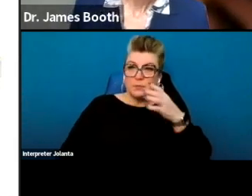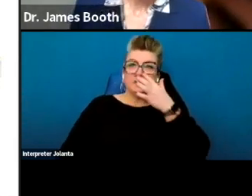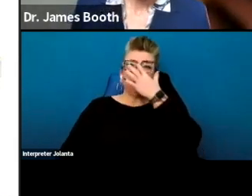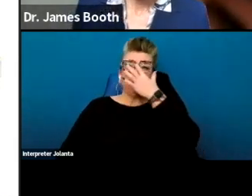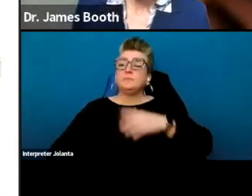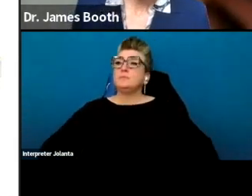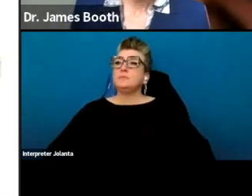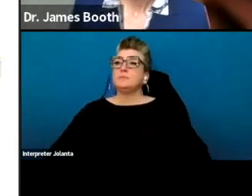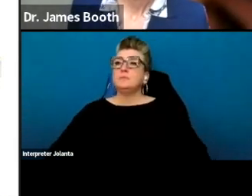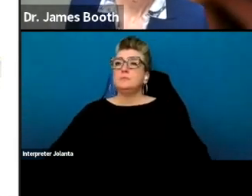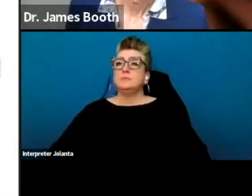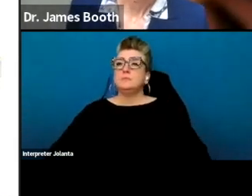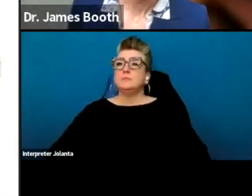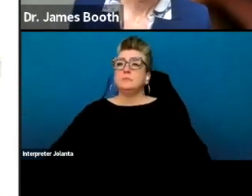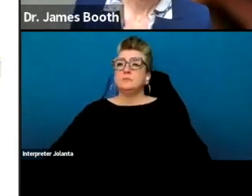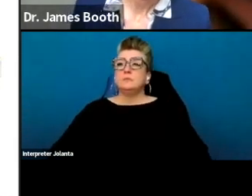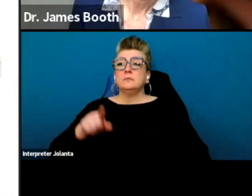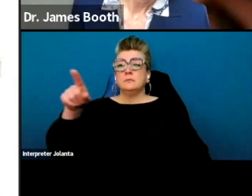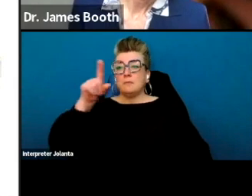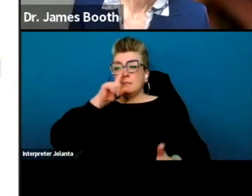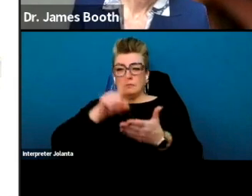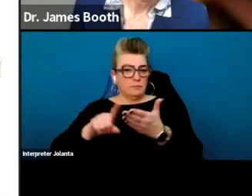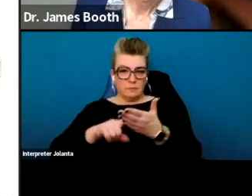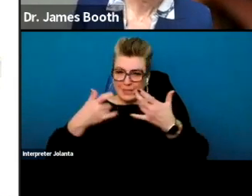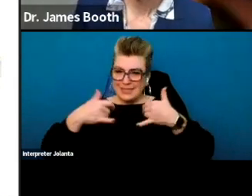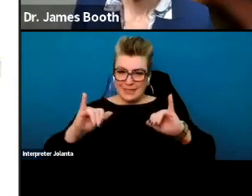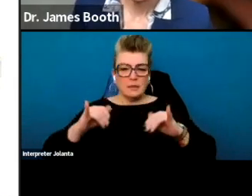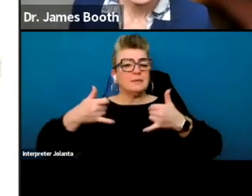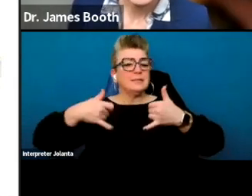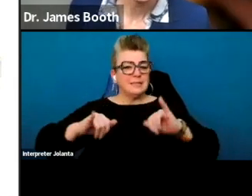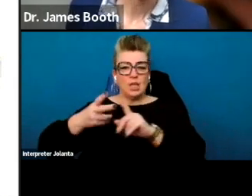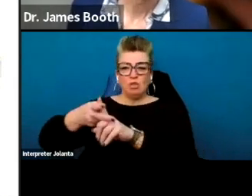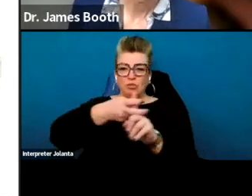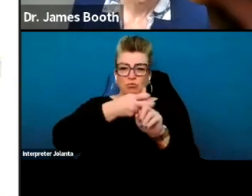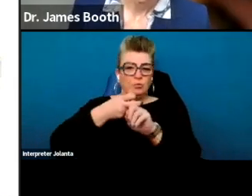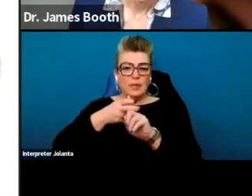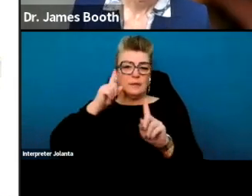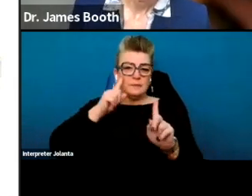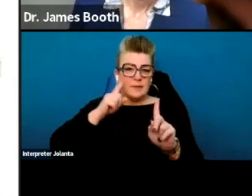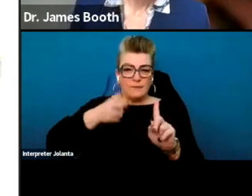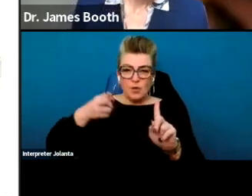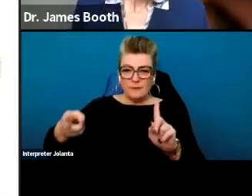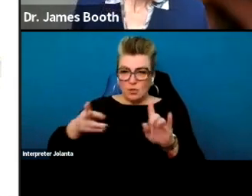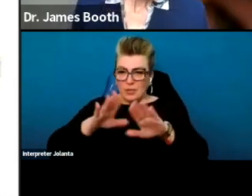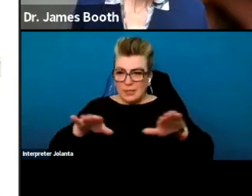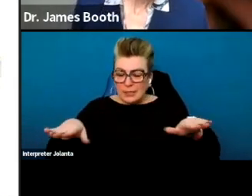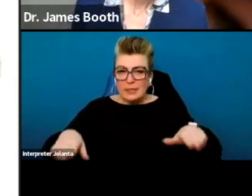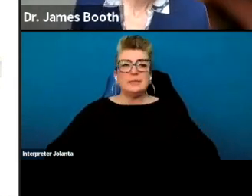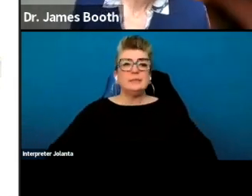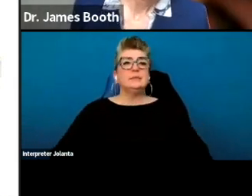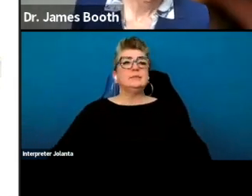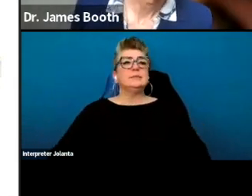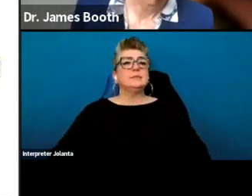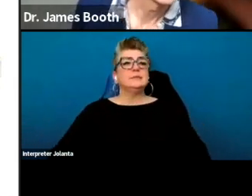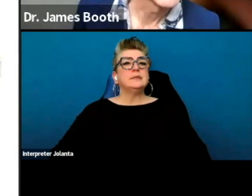So this study is still ongoing. We're still recruiting kids who are deaf and hard of hearing.